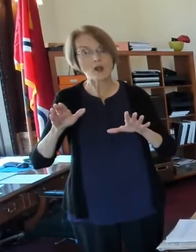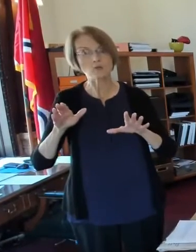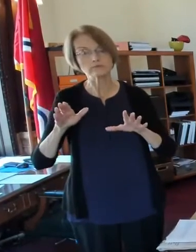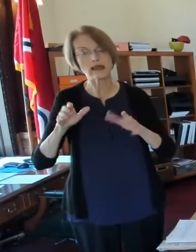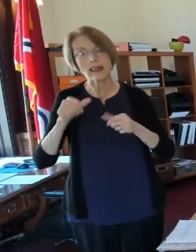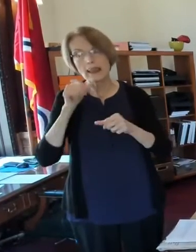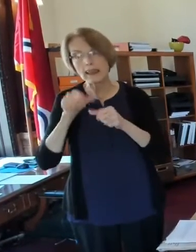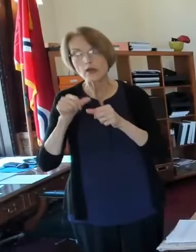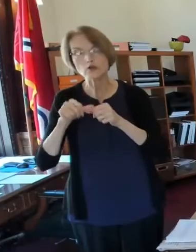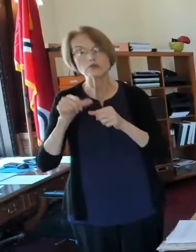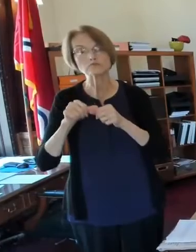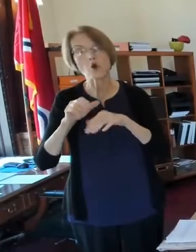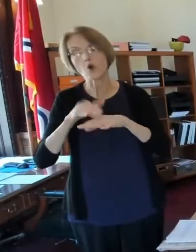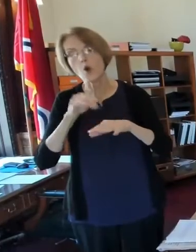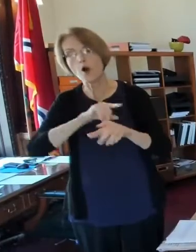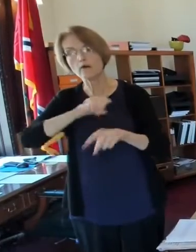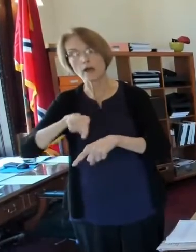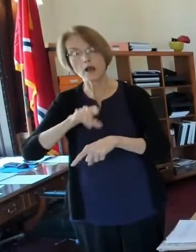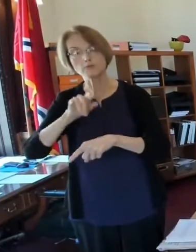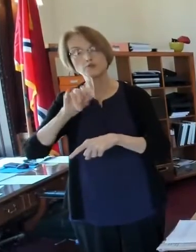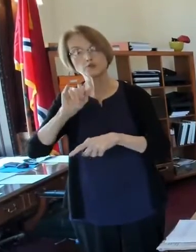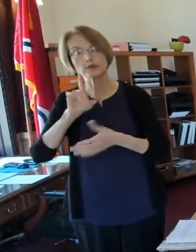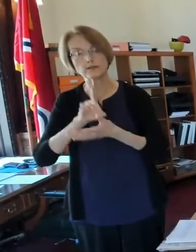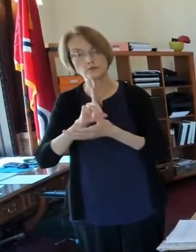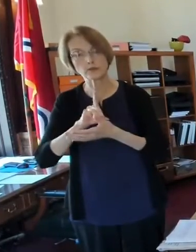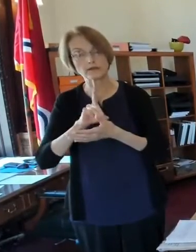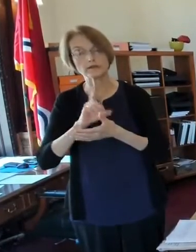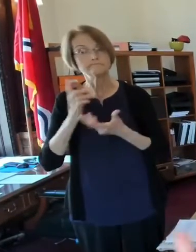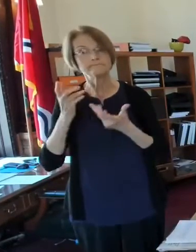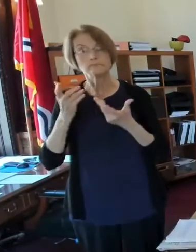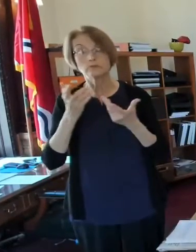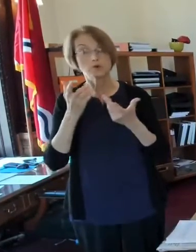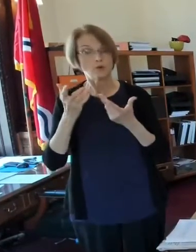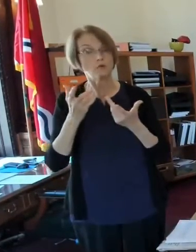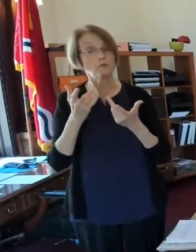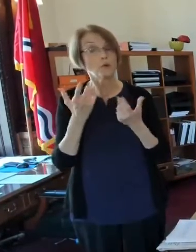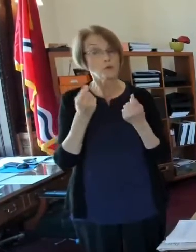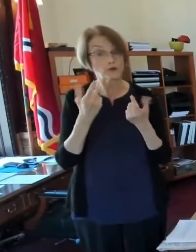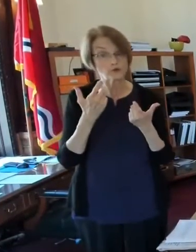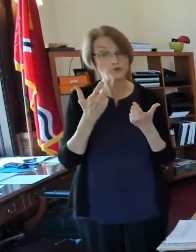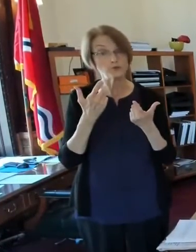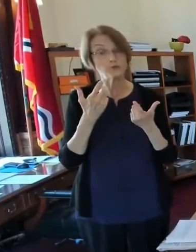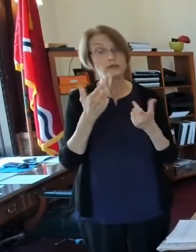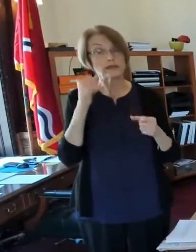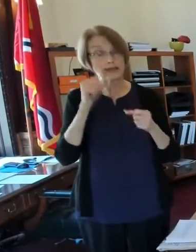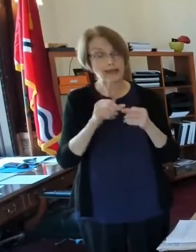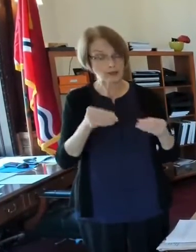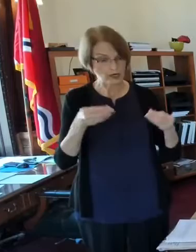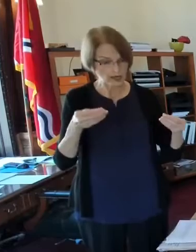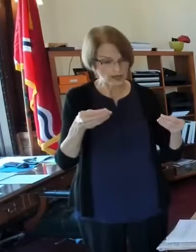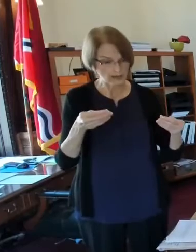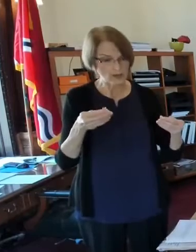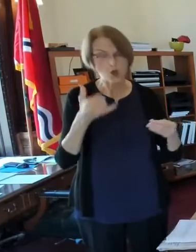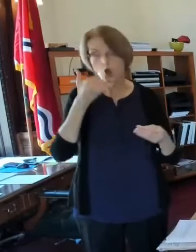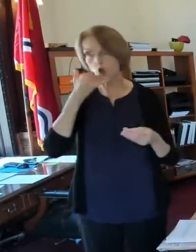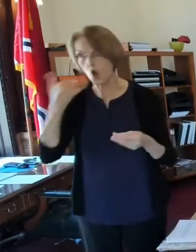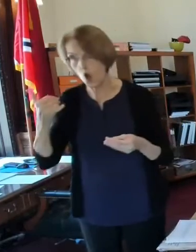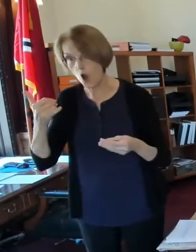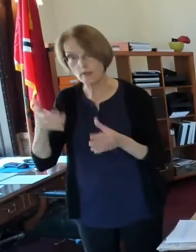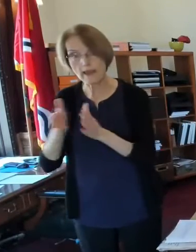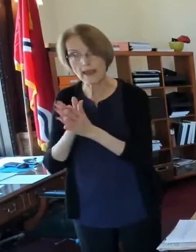And on that notice, it tells you to call to check to be sure that you need to show up or not. They have not had